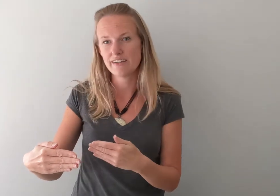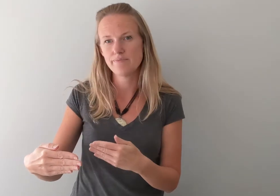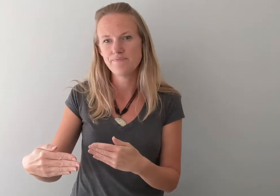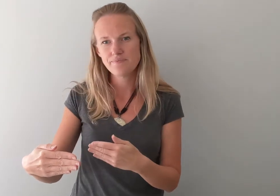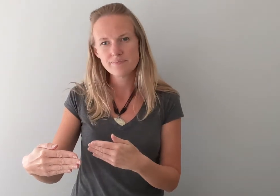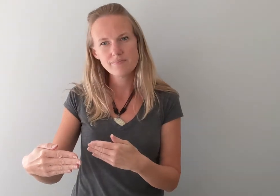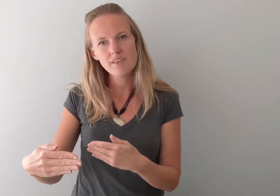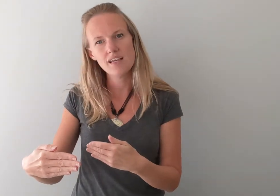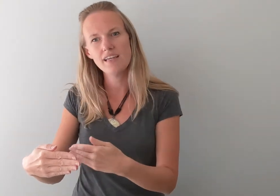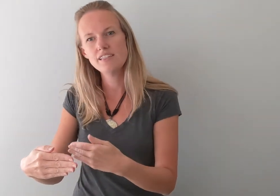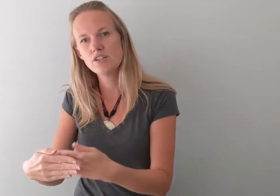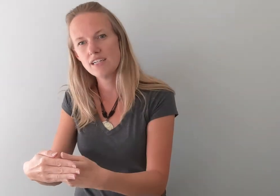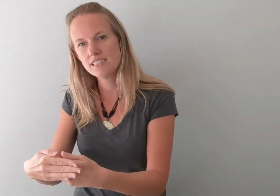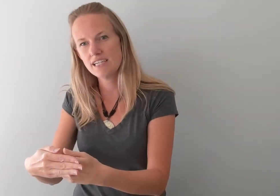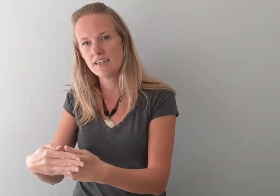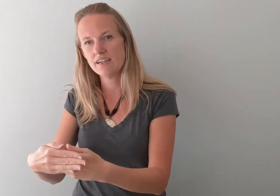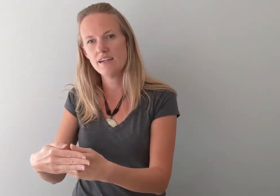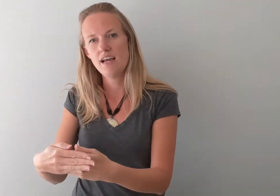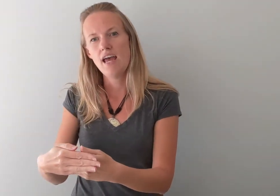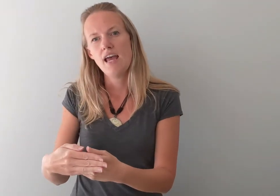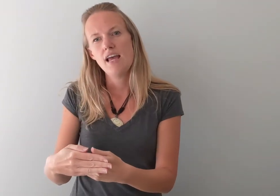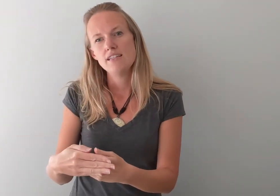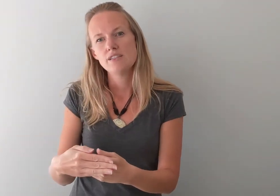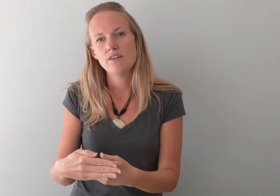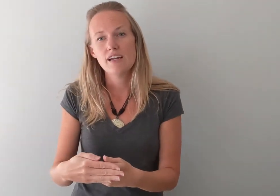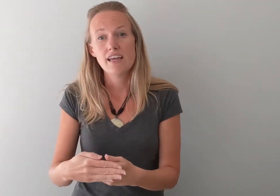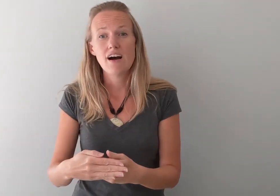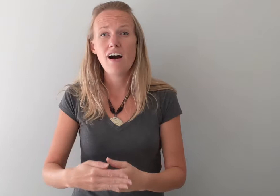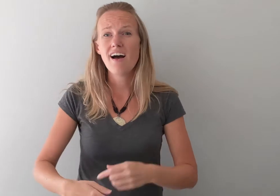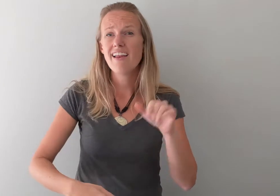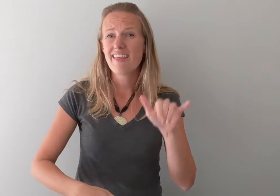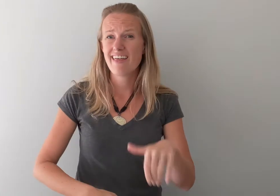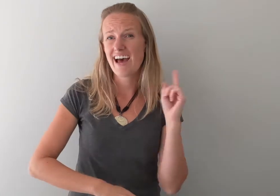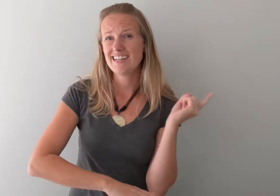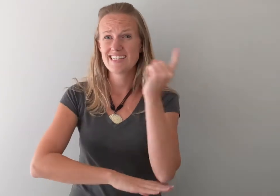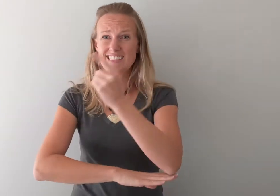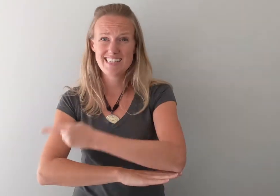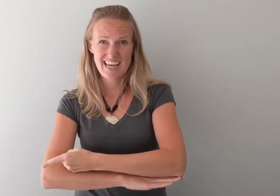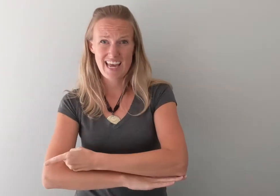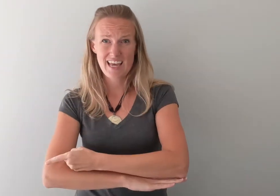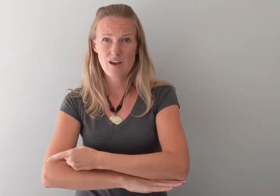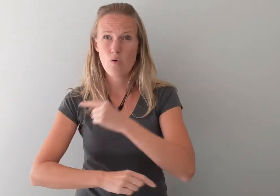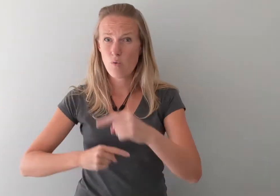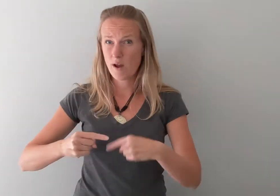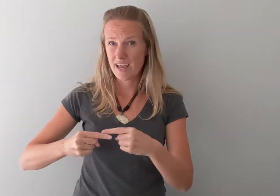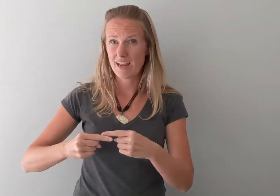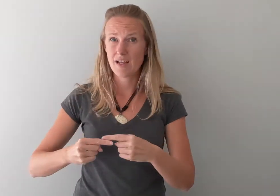near. Okay, draws near. So, and on that day when